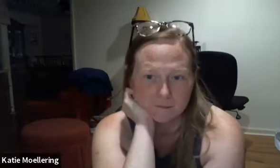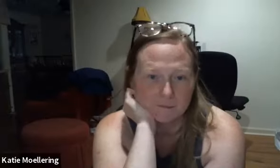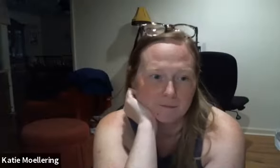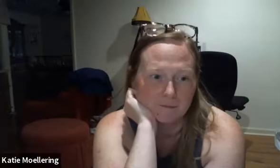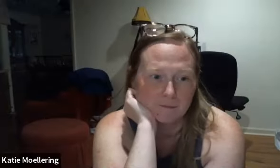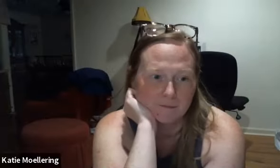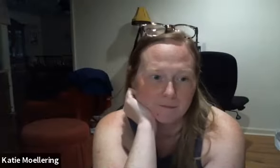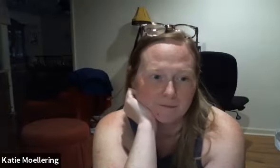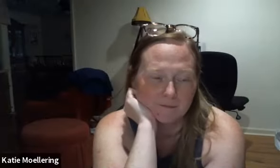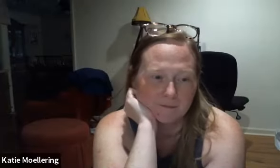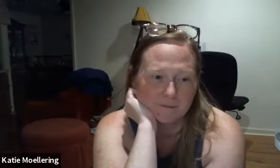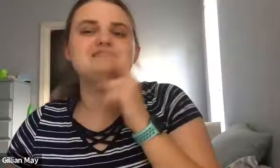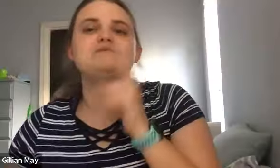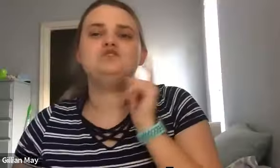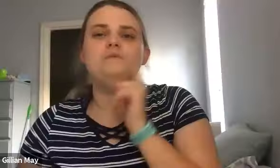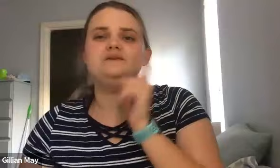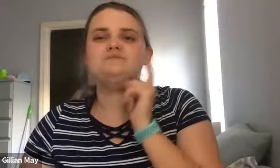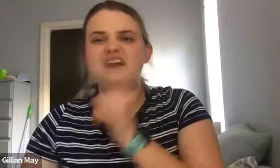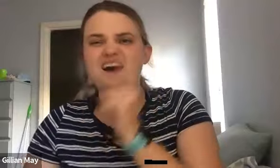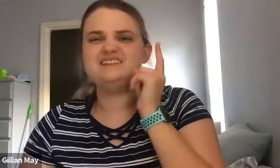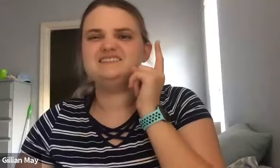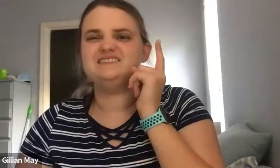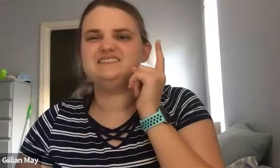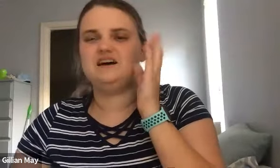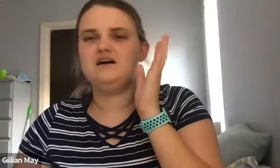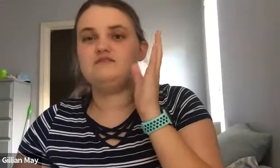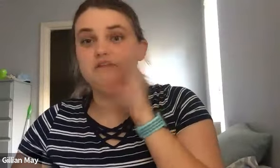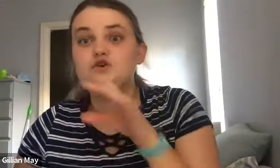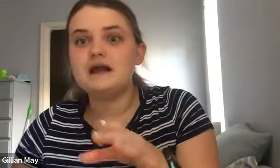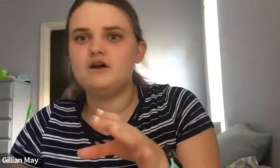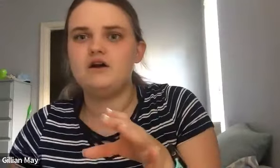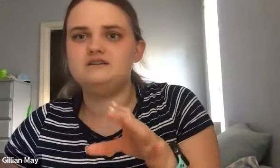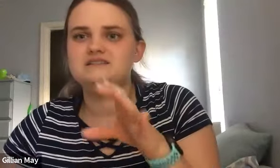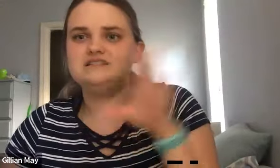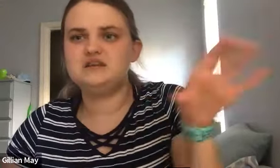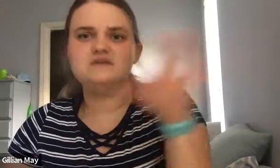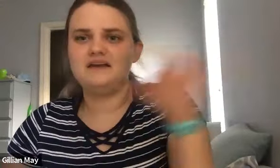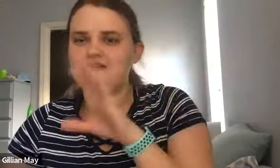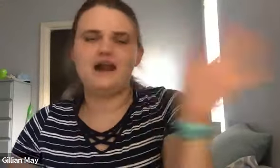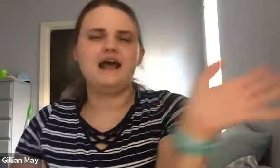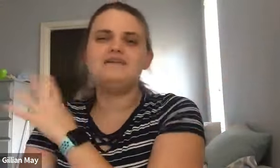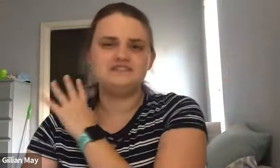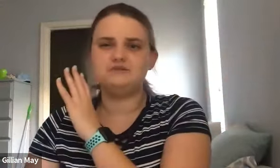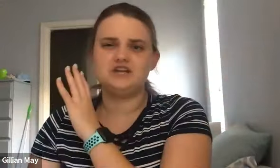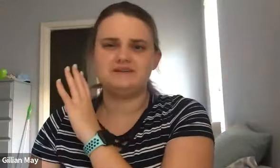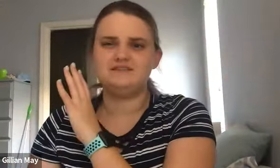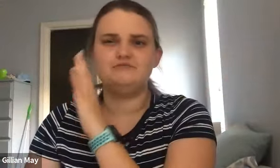cards. And so I think someone told me it was because of like for credit cards, something like that. I have to double check myself